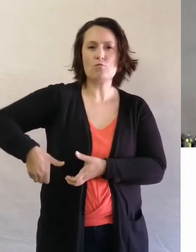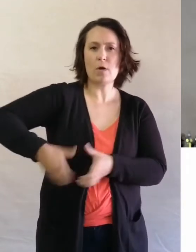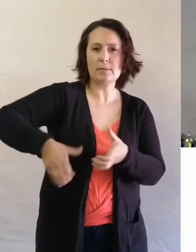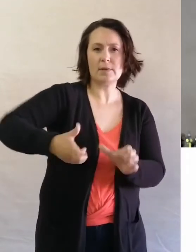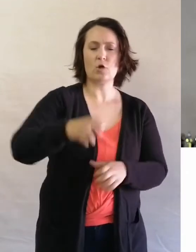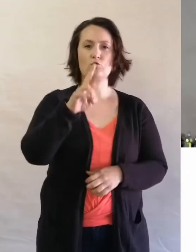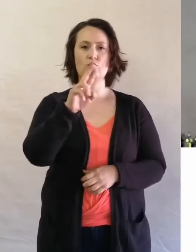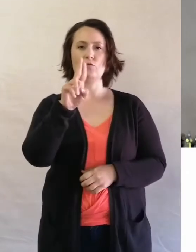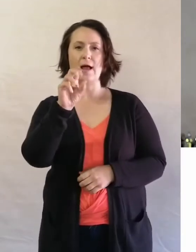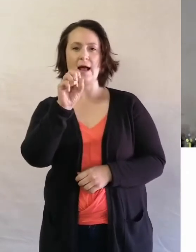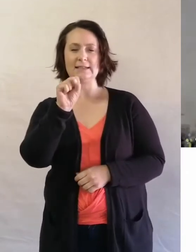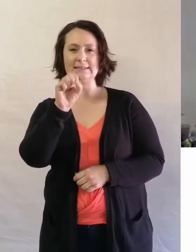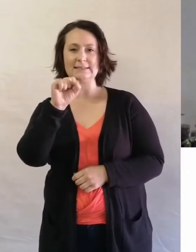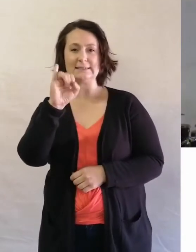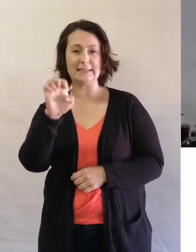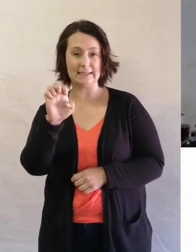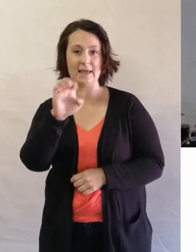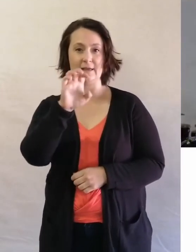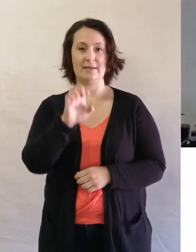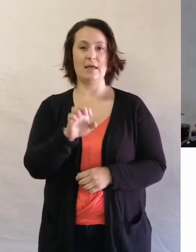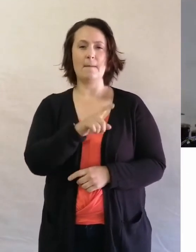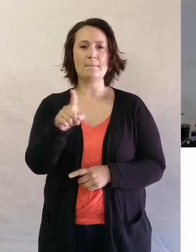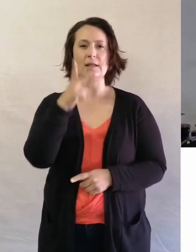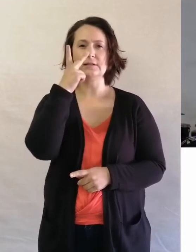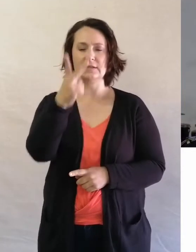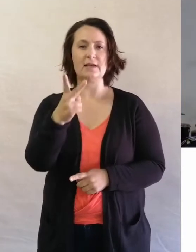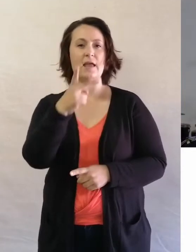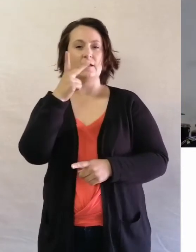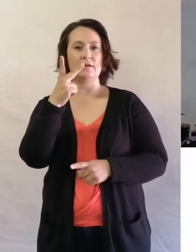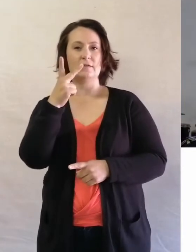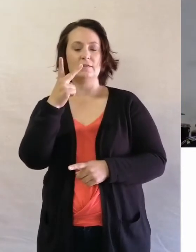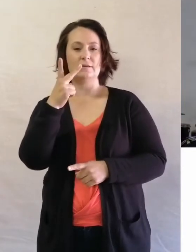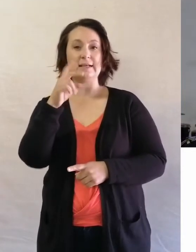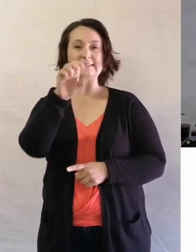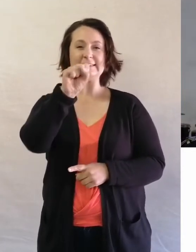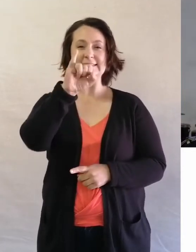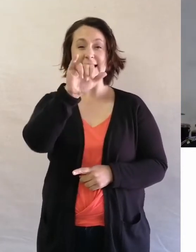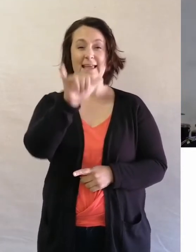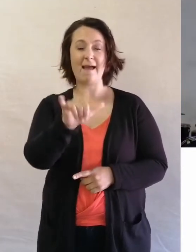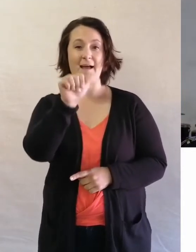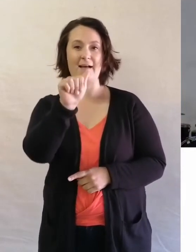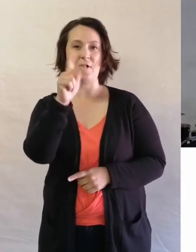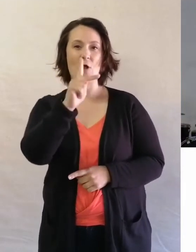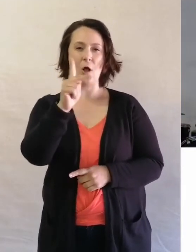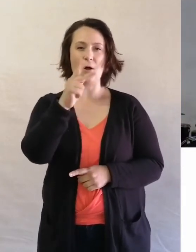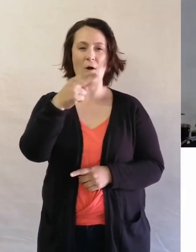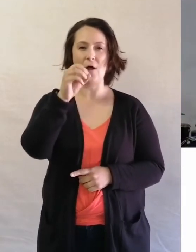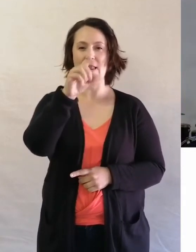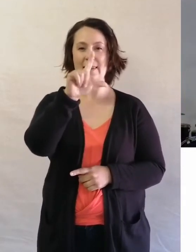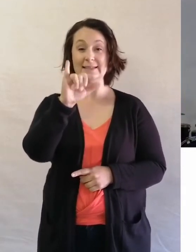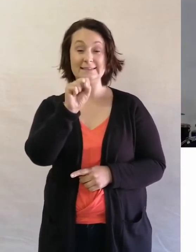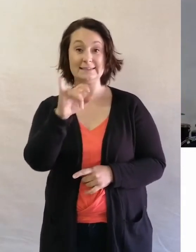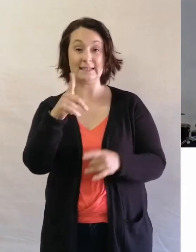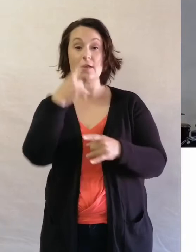remember, a couple of years ago. But he imagined Siya Kolisi holding a trophy up above the world.